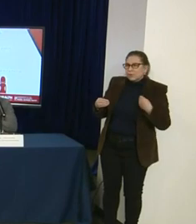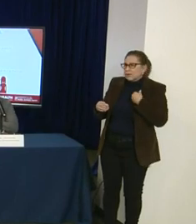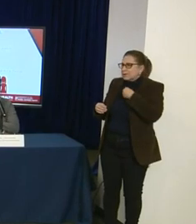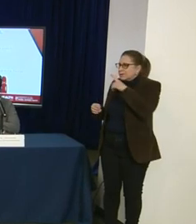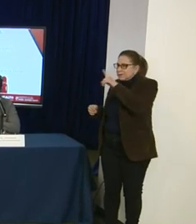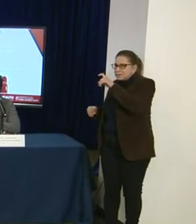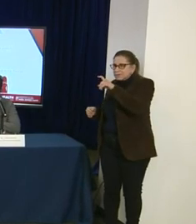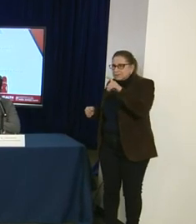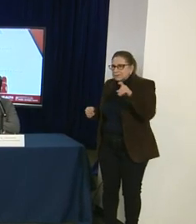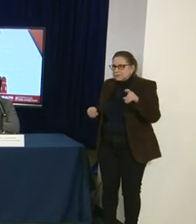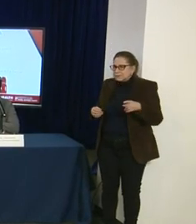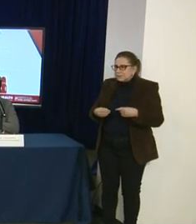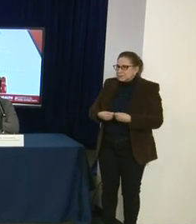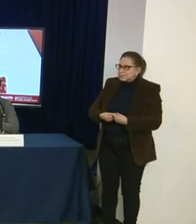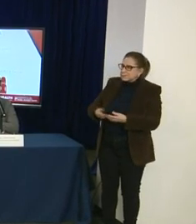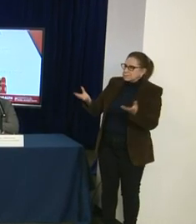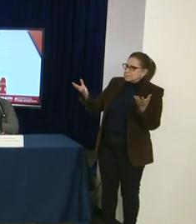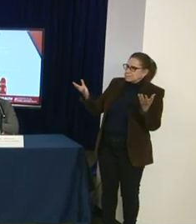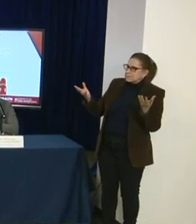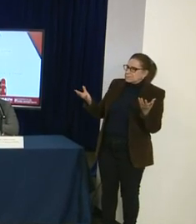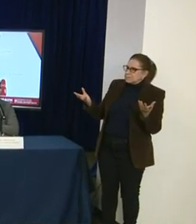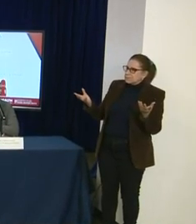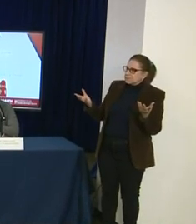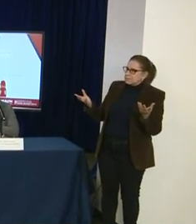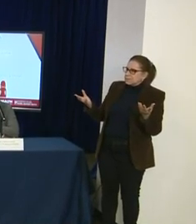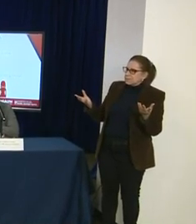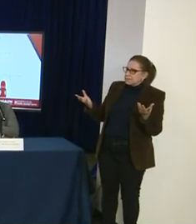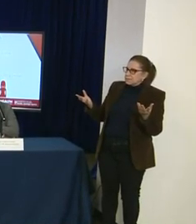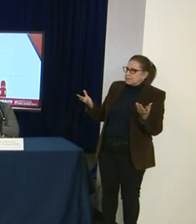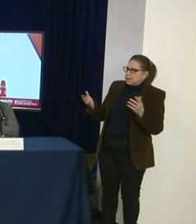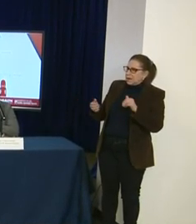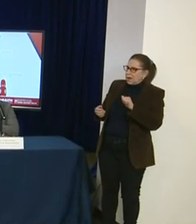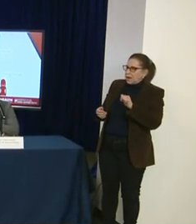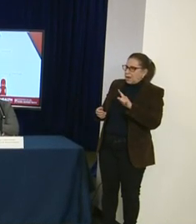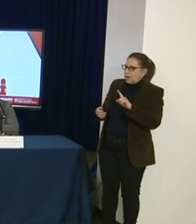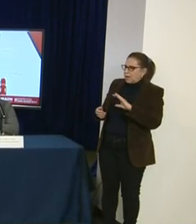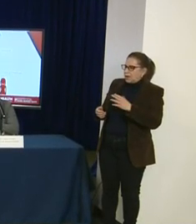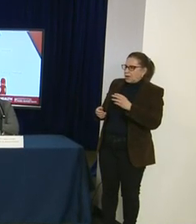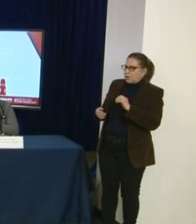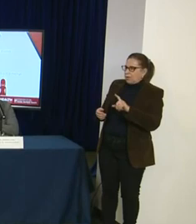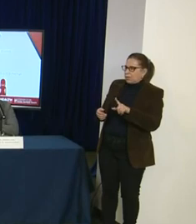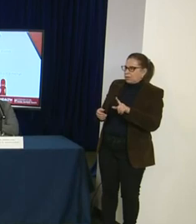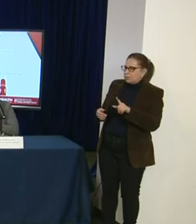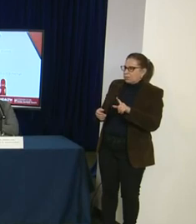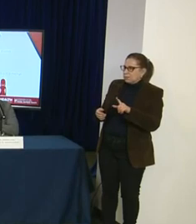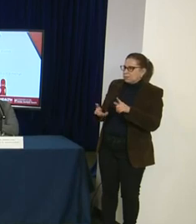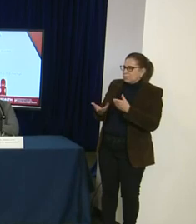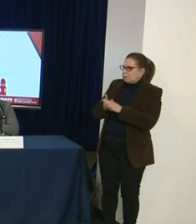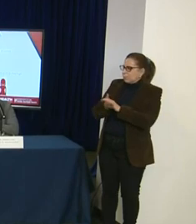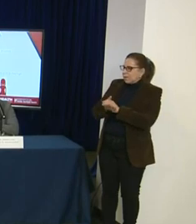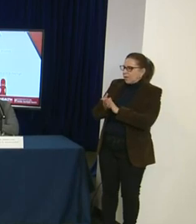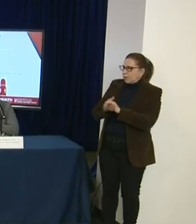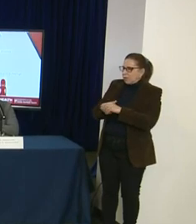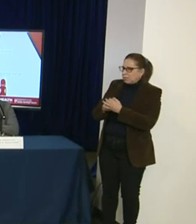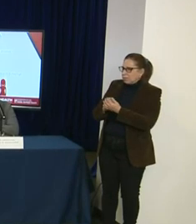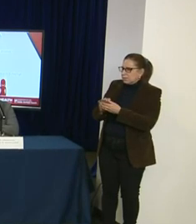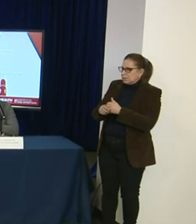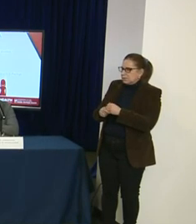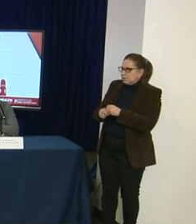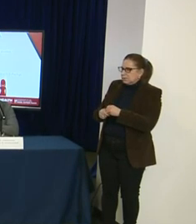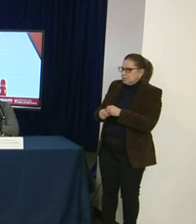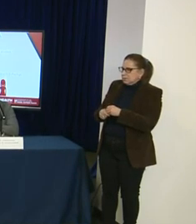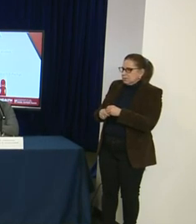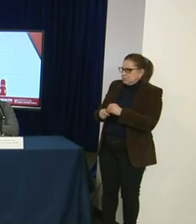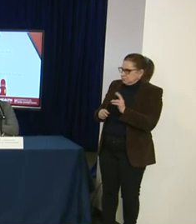getting alcohol in, and they said no. And I asked them, well, when the truck comes in with supplies, they say they're not